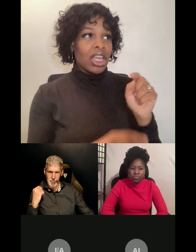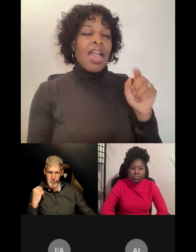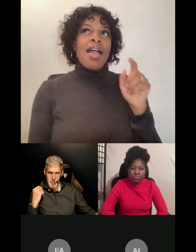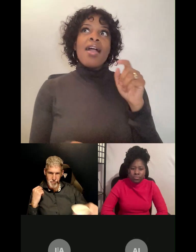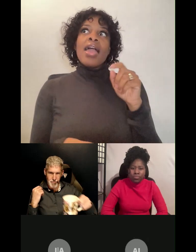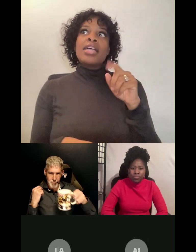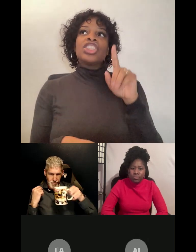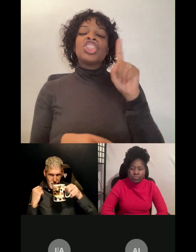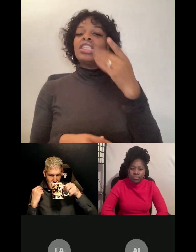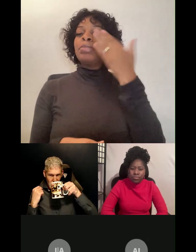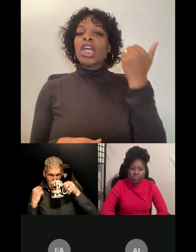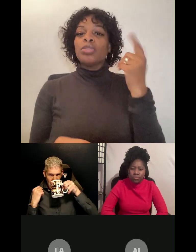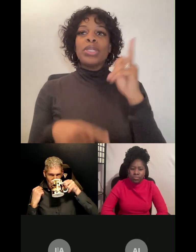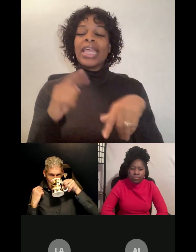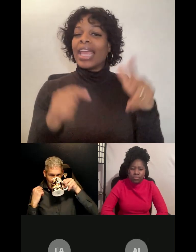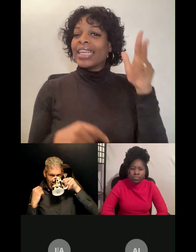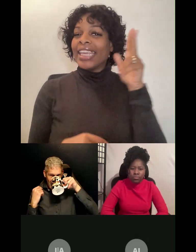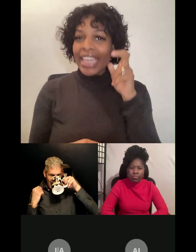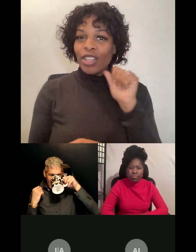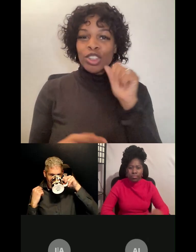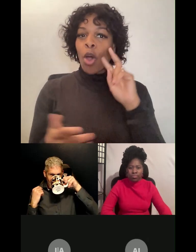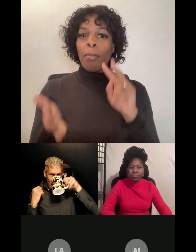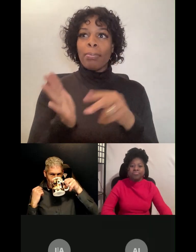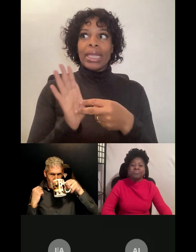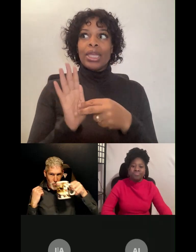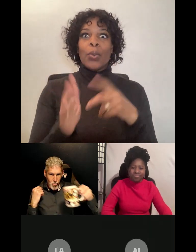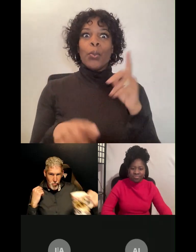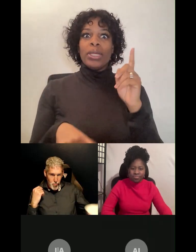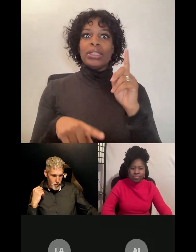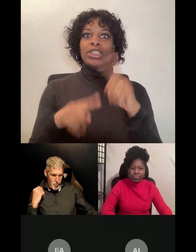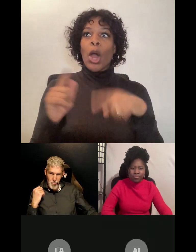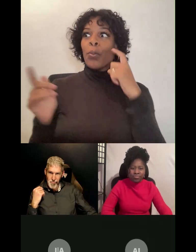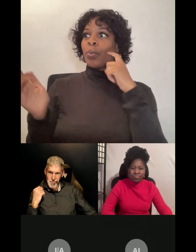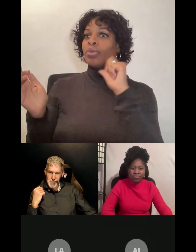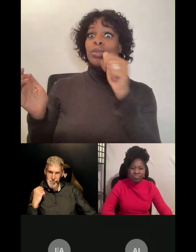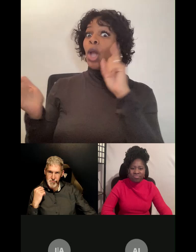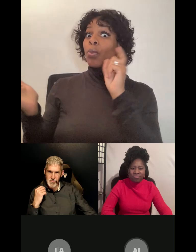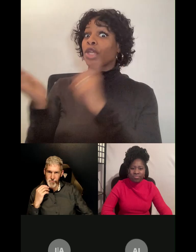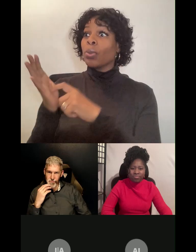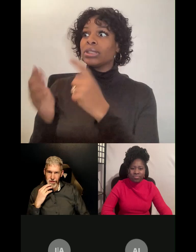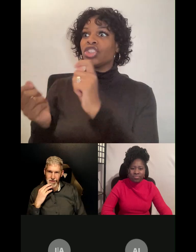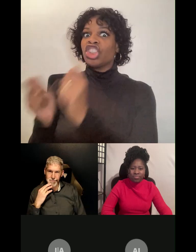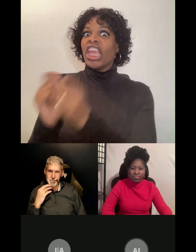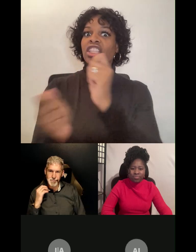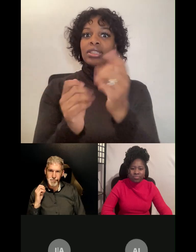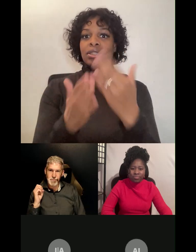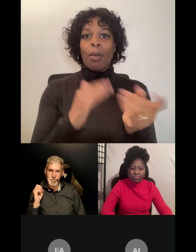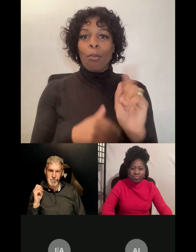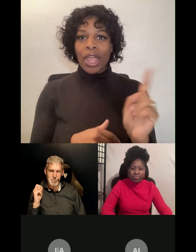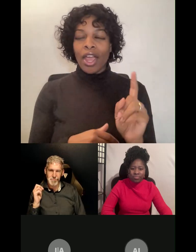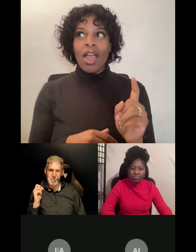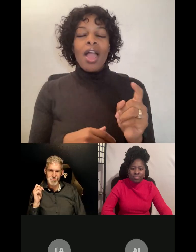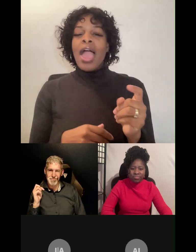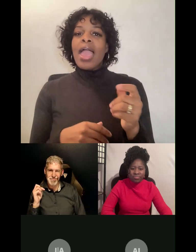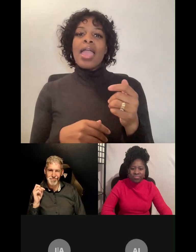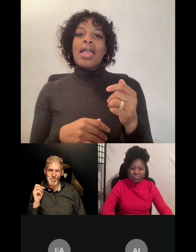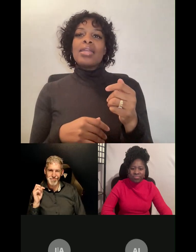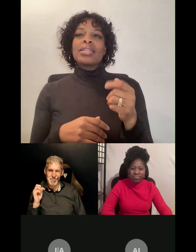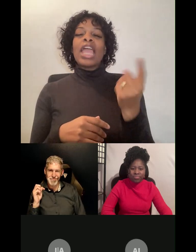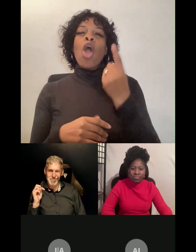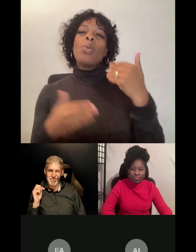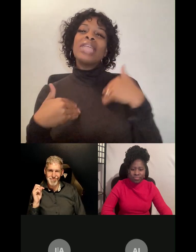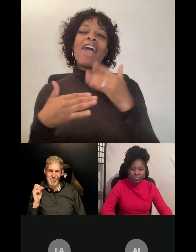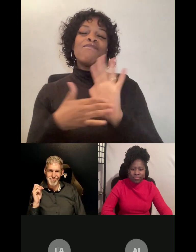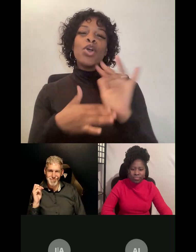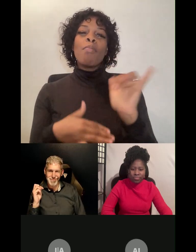catch. Just because we can't hear don't mean we don't notice change somewhere.